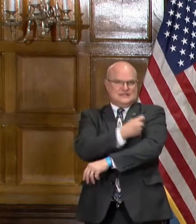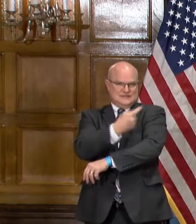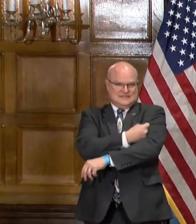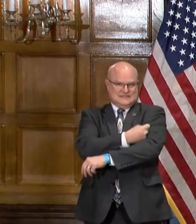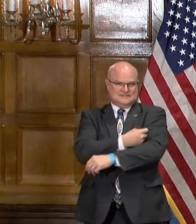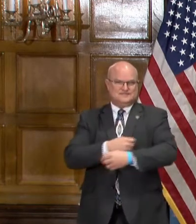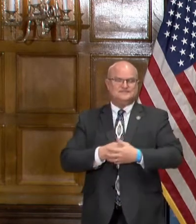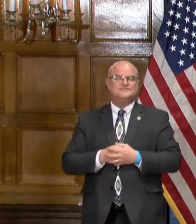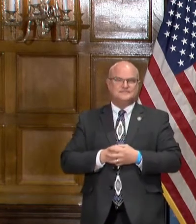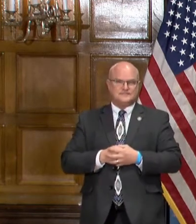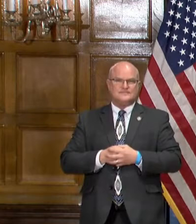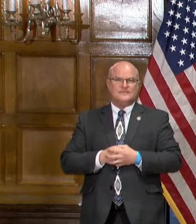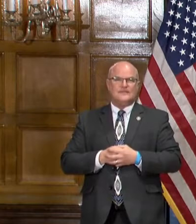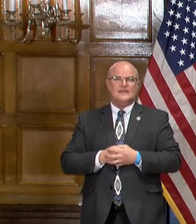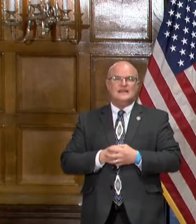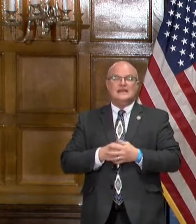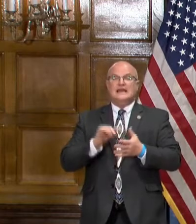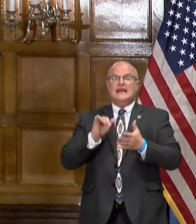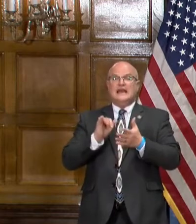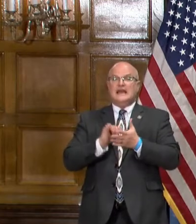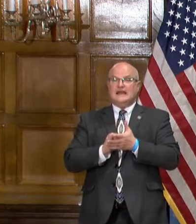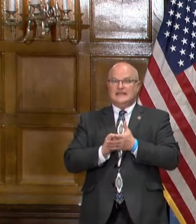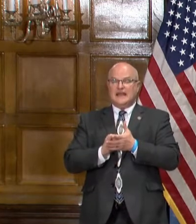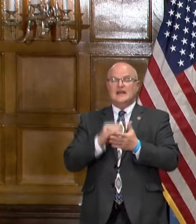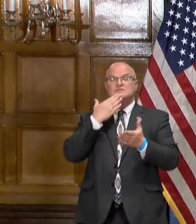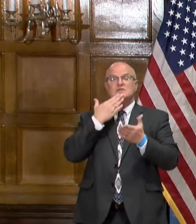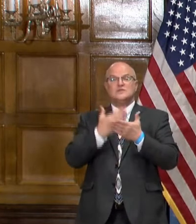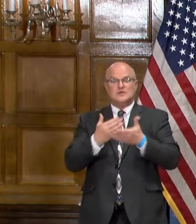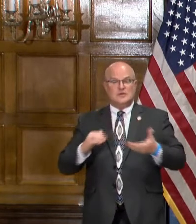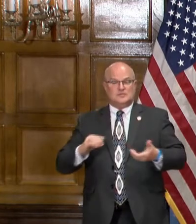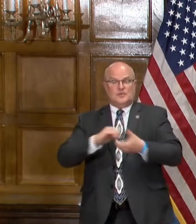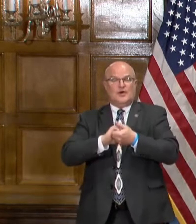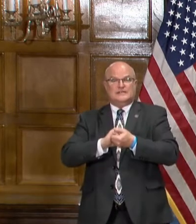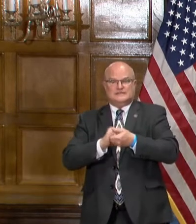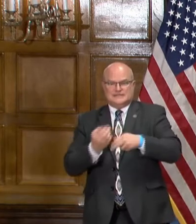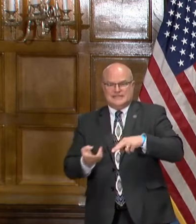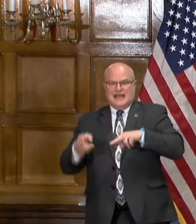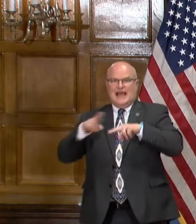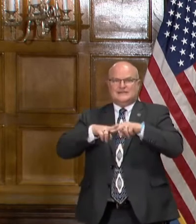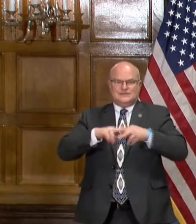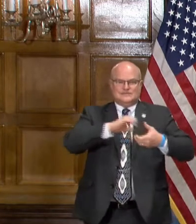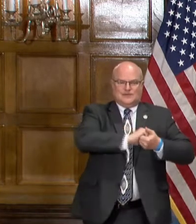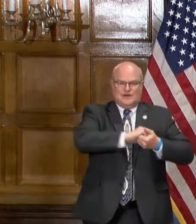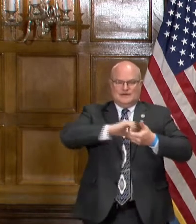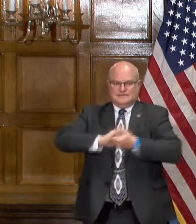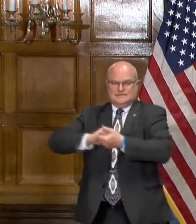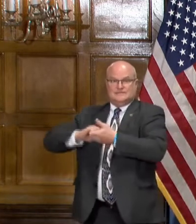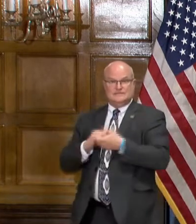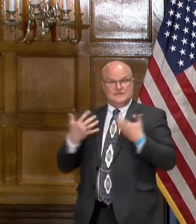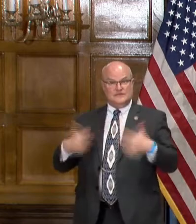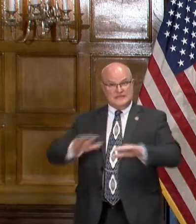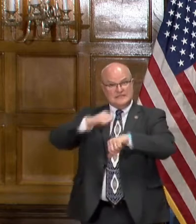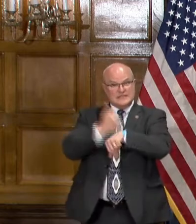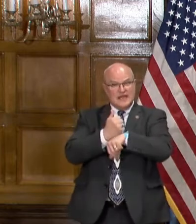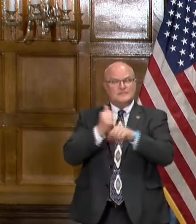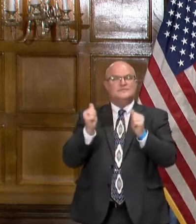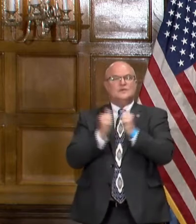doses. And that's an effective partnership that adds to the partnerships we already have in place with our